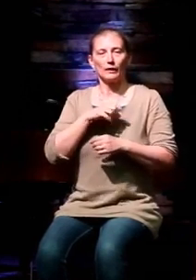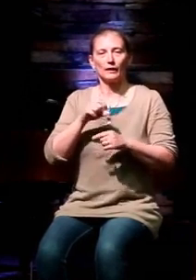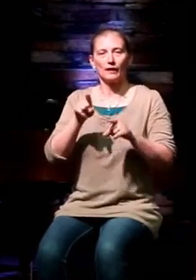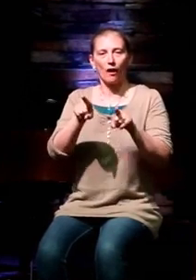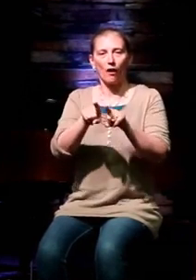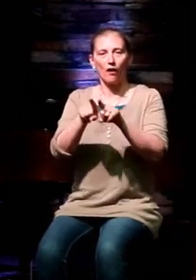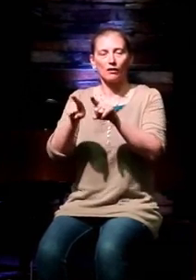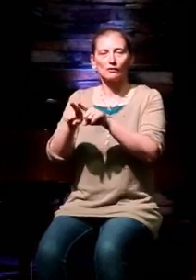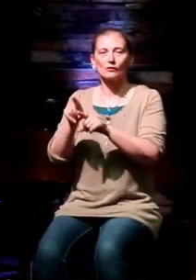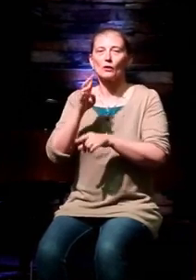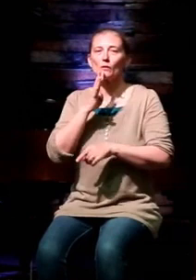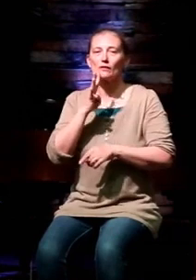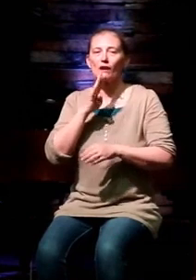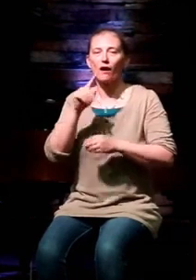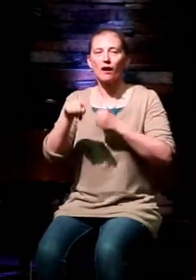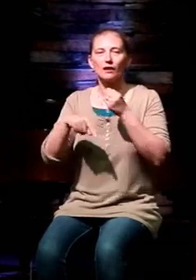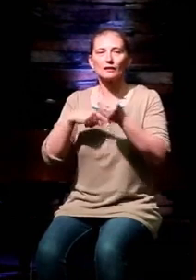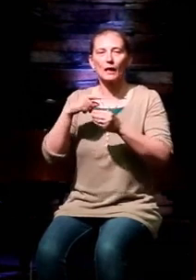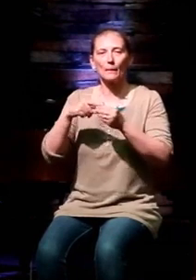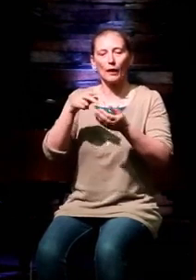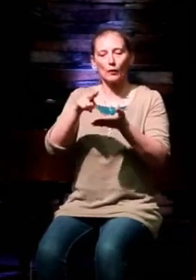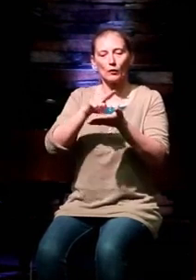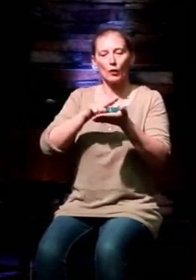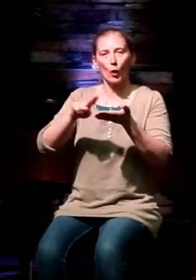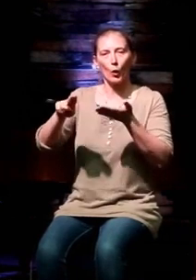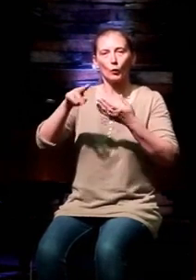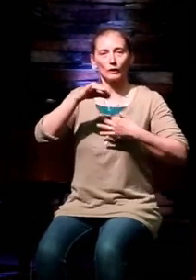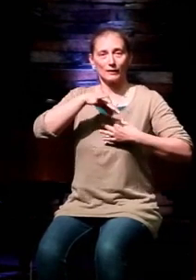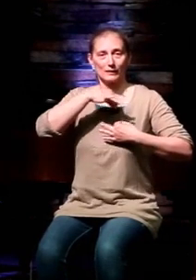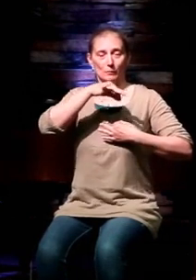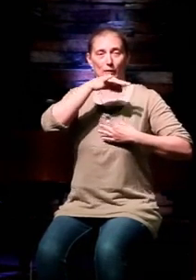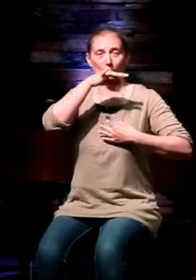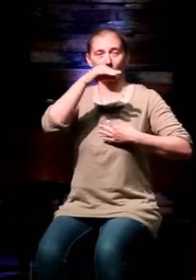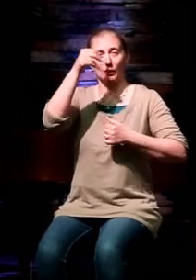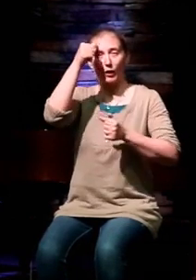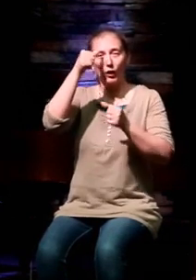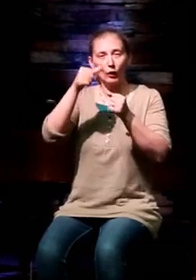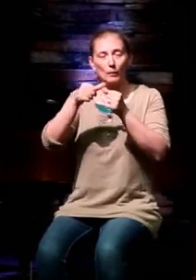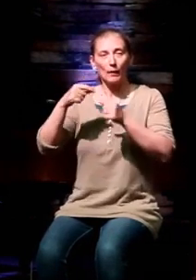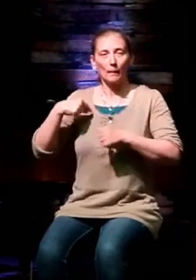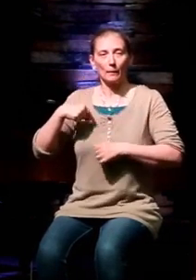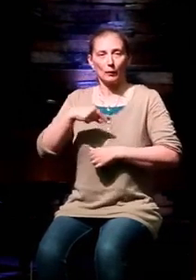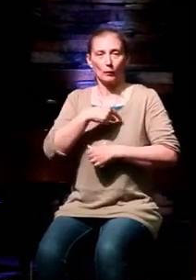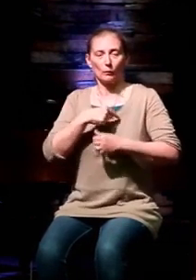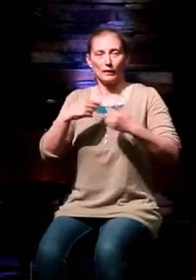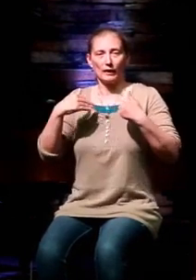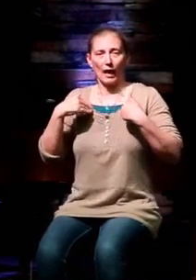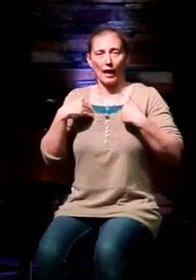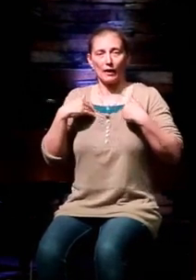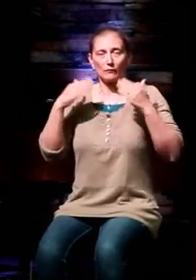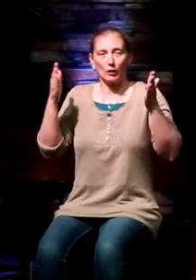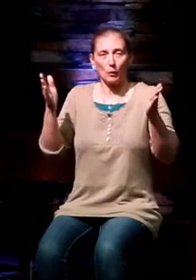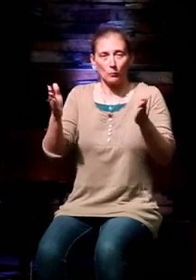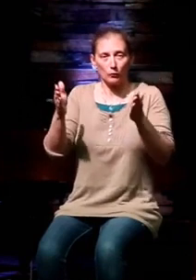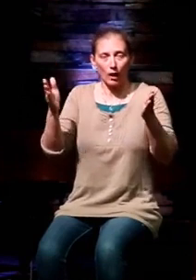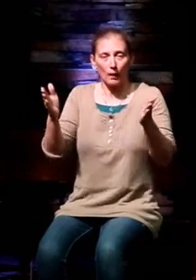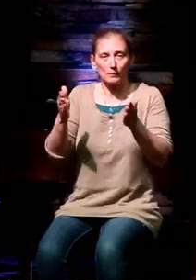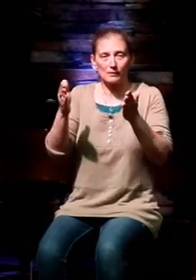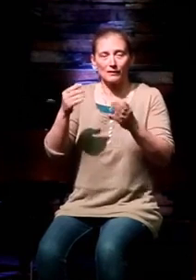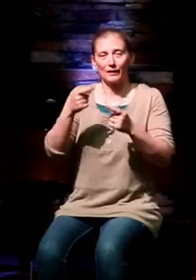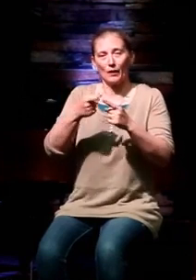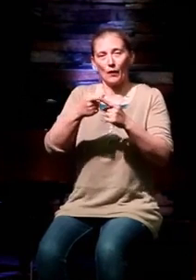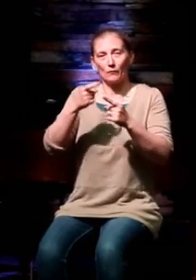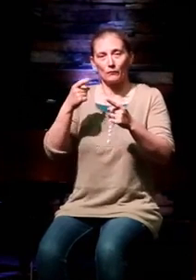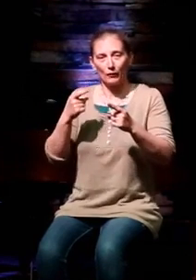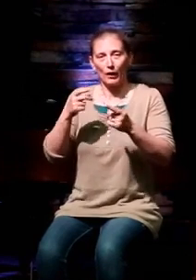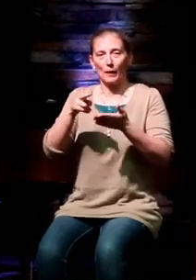your life, you'll have these Holy Spirit promptings, we called them, telling us to avoid certain situations, telling us to do and act a certain